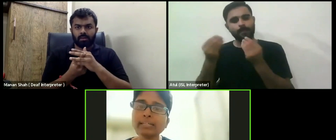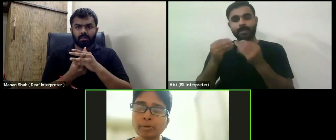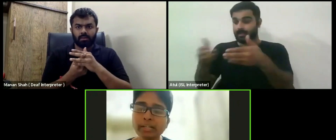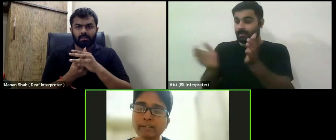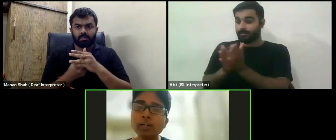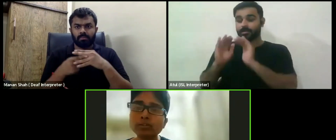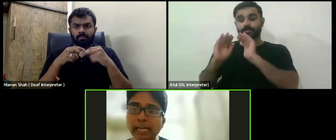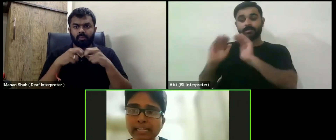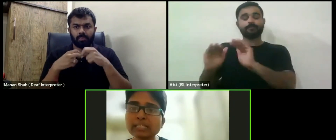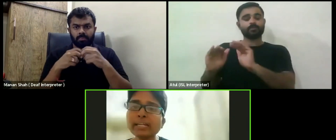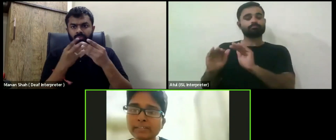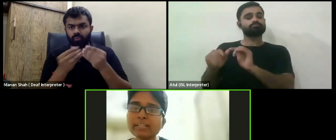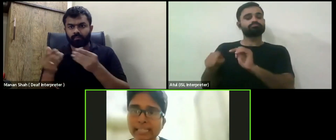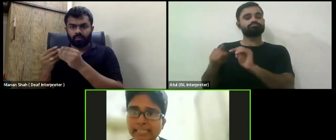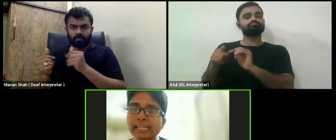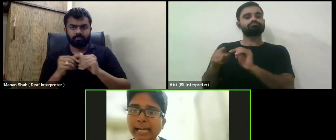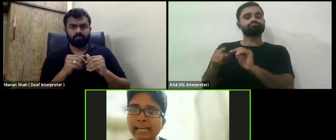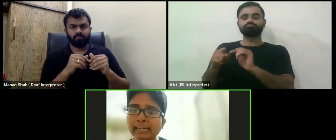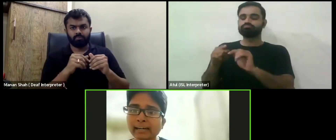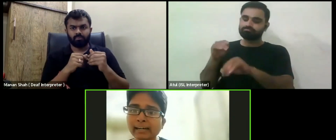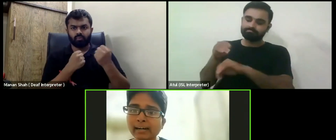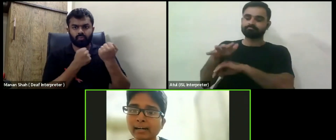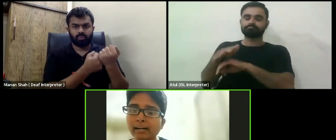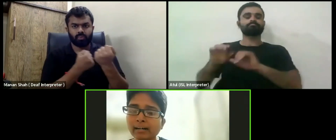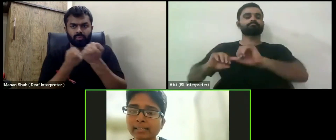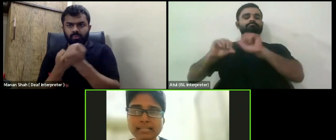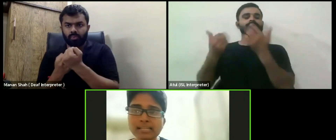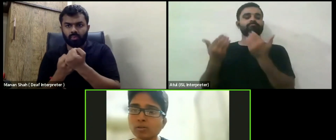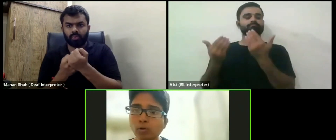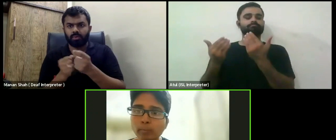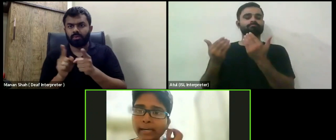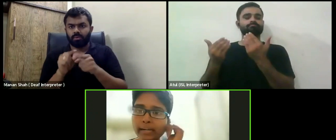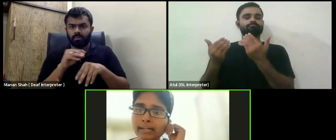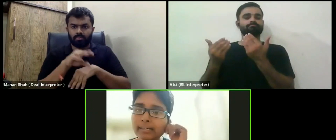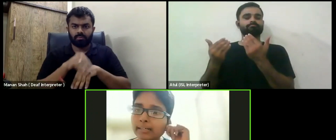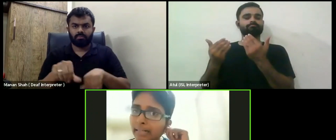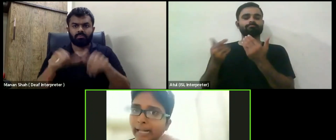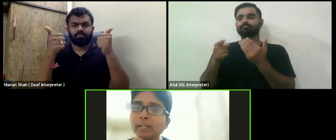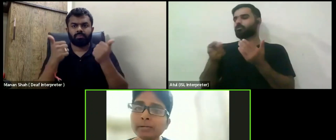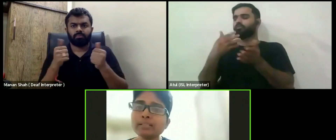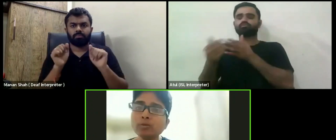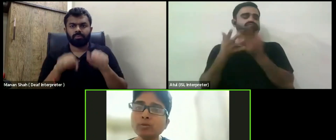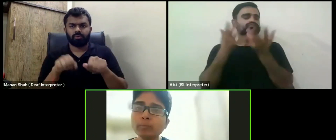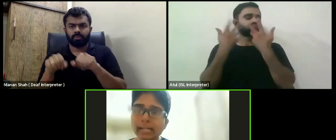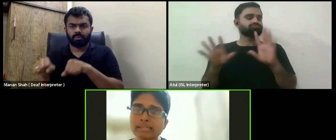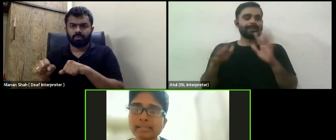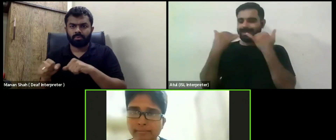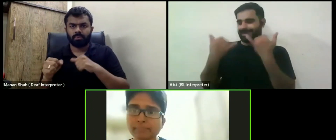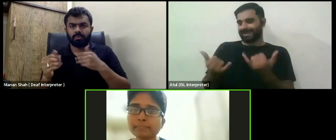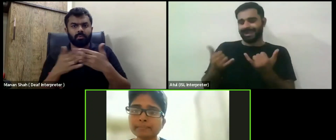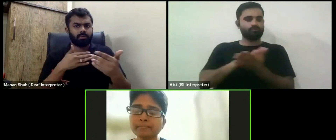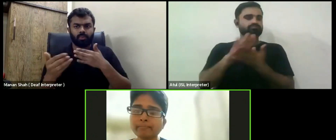the community level. So that is when it will succeed. And this is nowhere right now. It is nowhere an